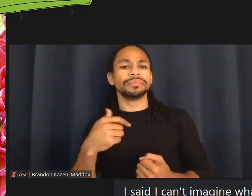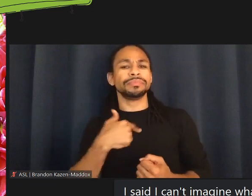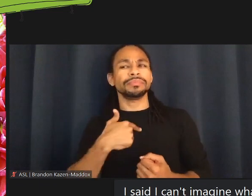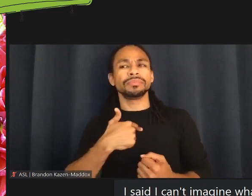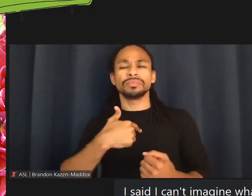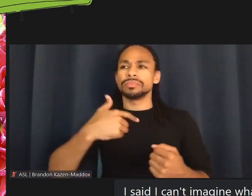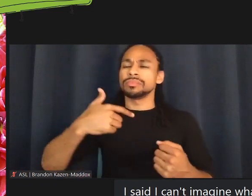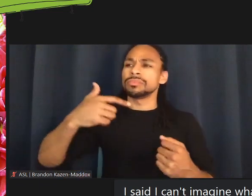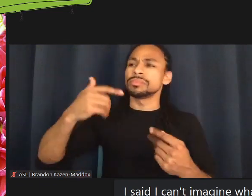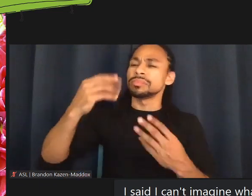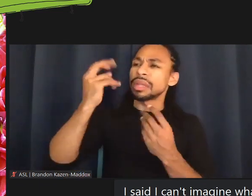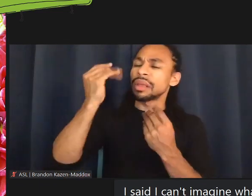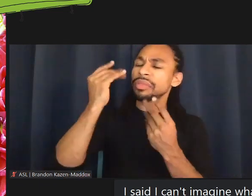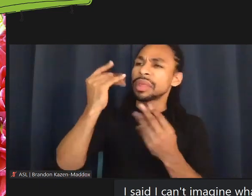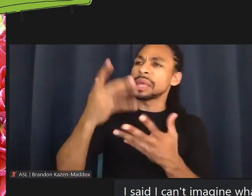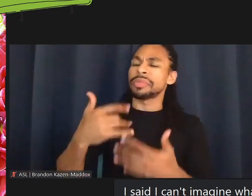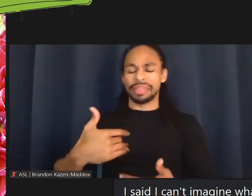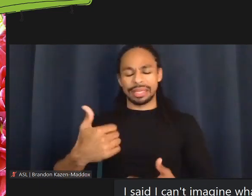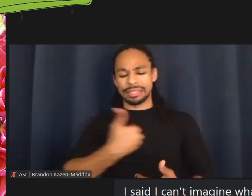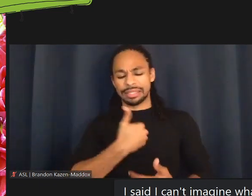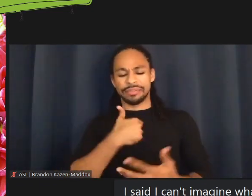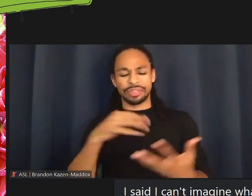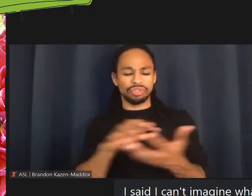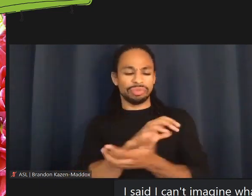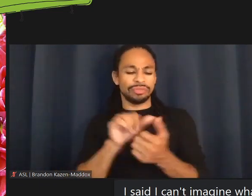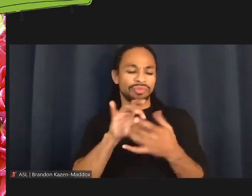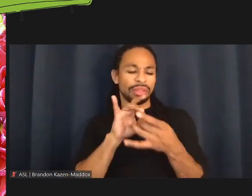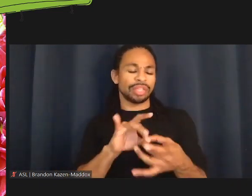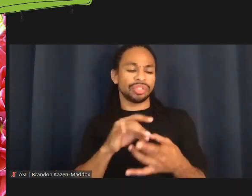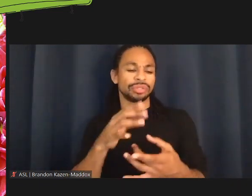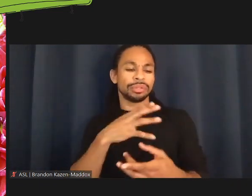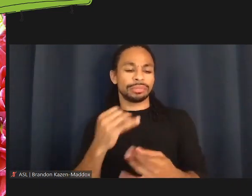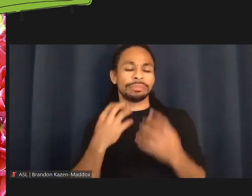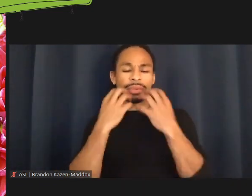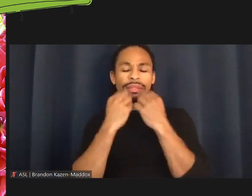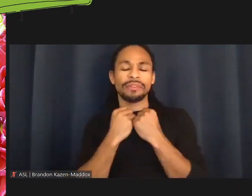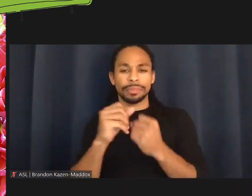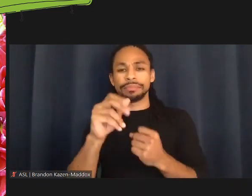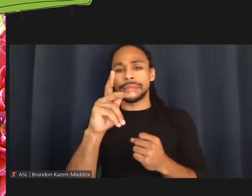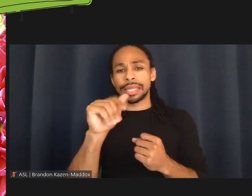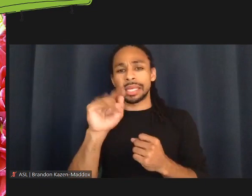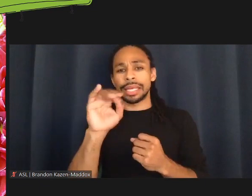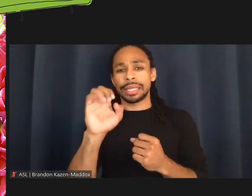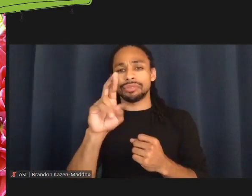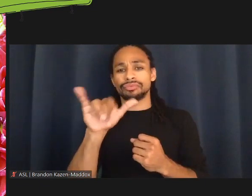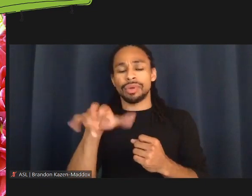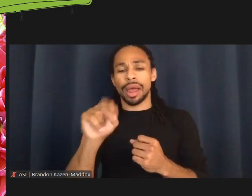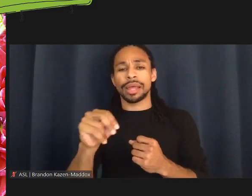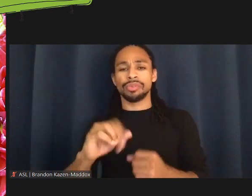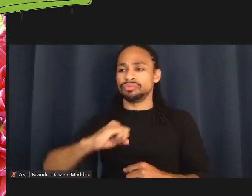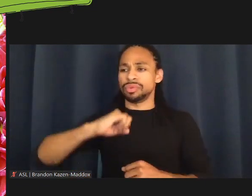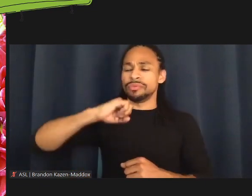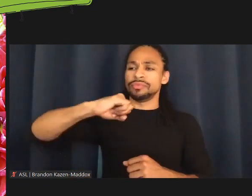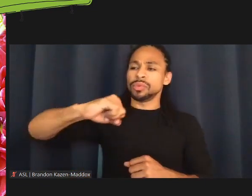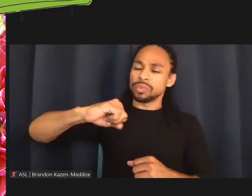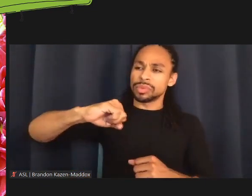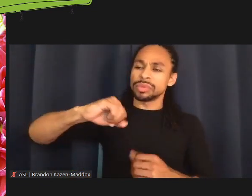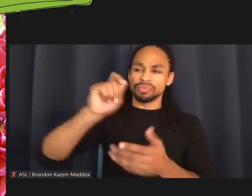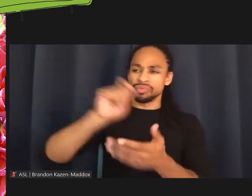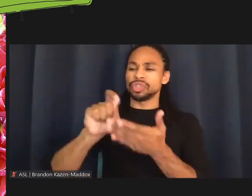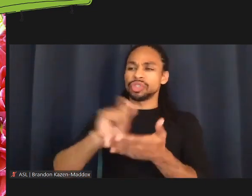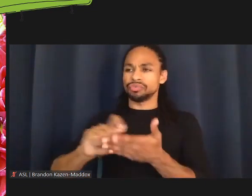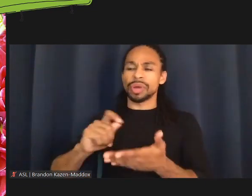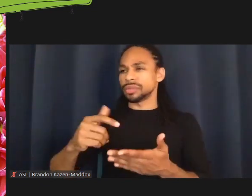mutually self-destructive relationship in Beloved, Katie Ryan writes that their refusal to forget constitutes revolutionary